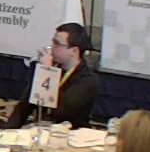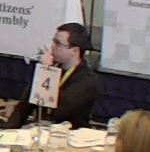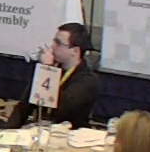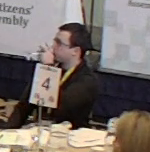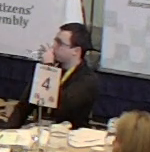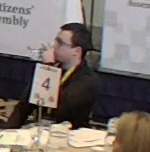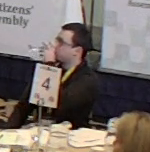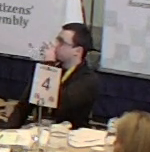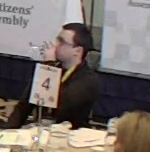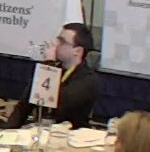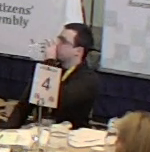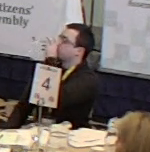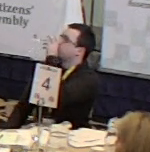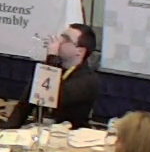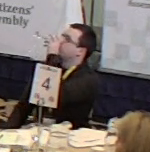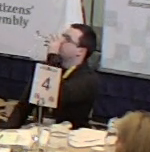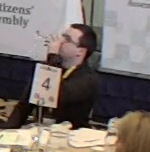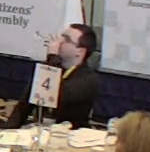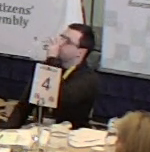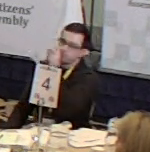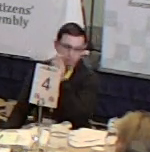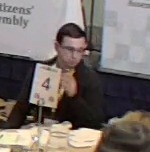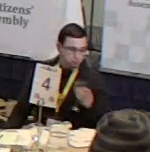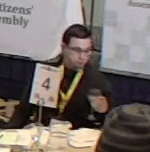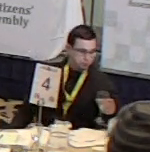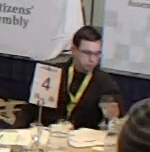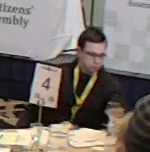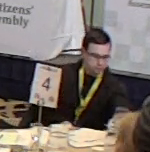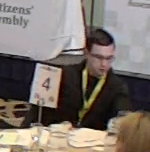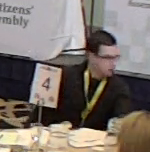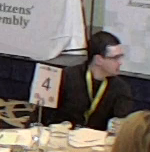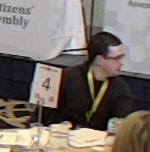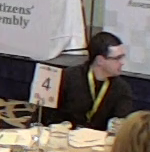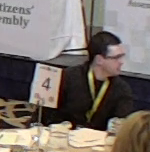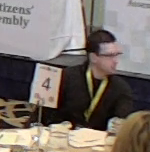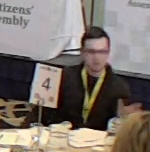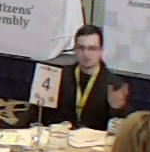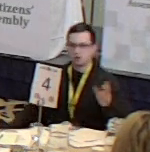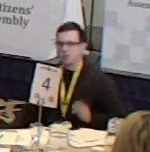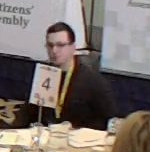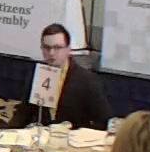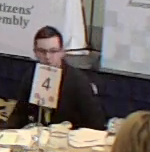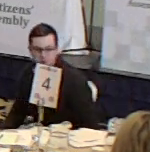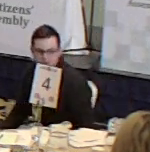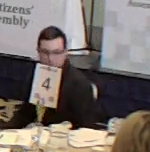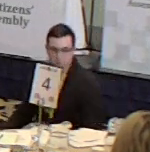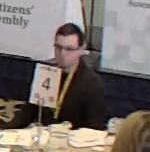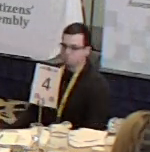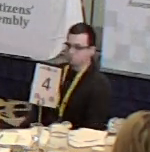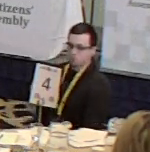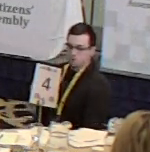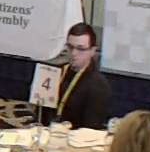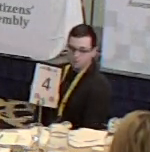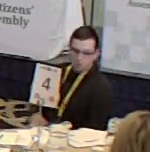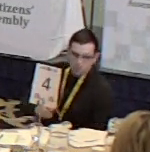does continue to be gender inequality existing in Ireland today. In relation to personal